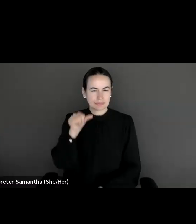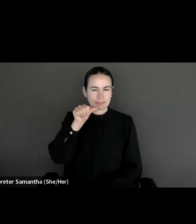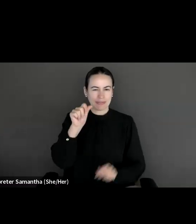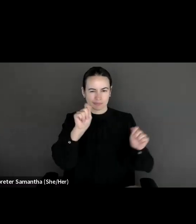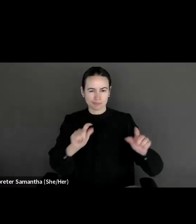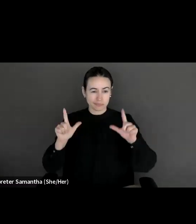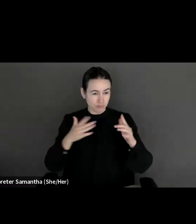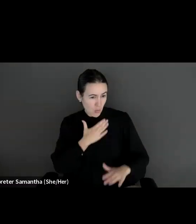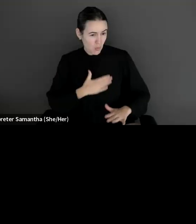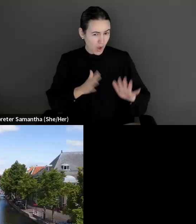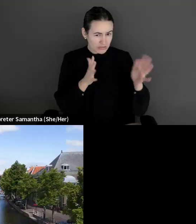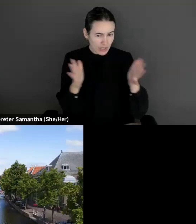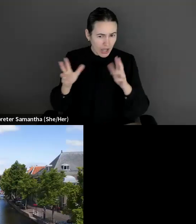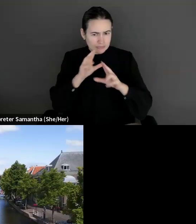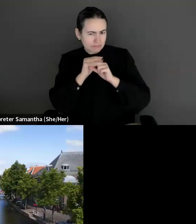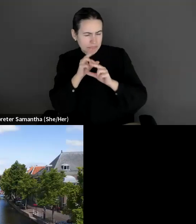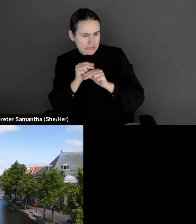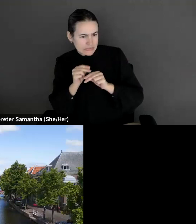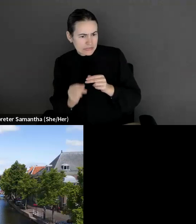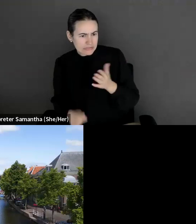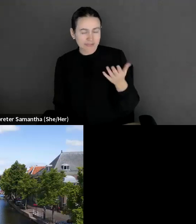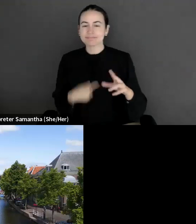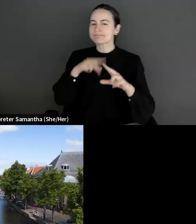want to sign your question or speak?